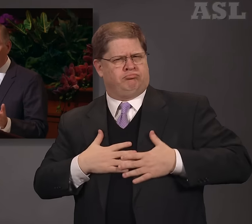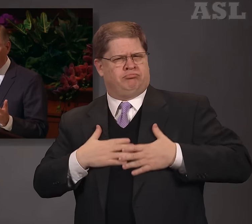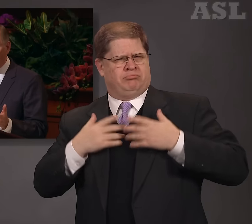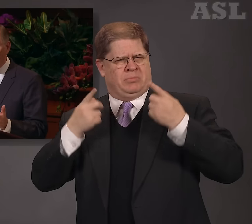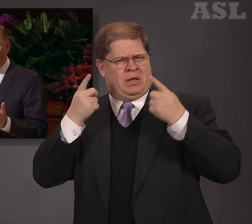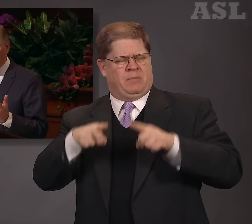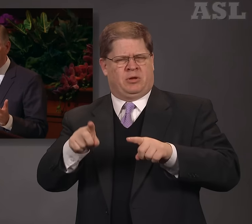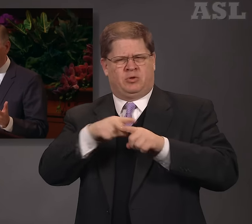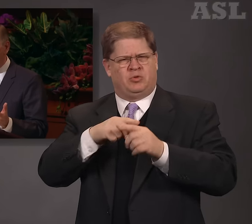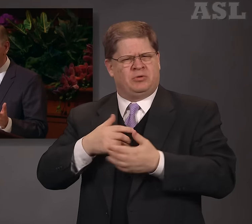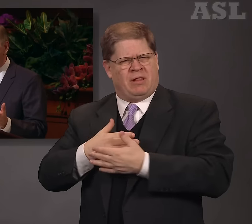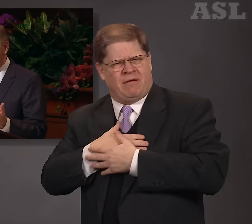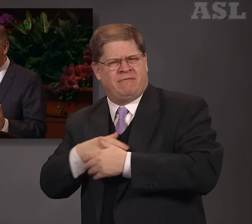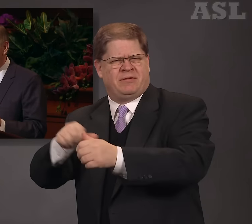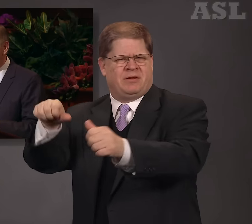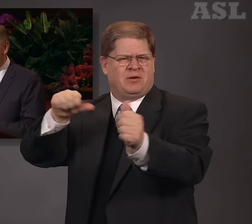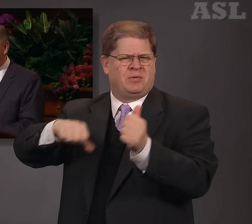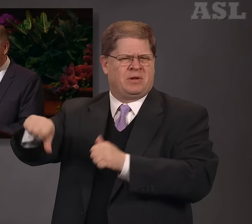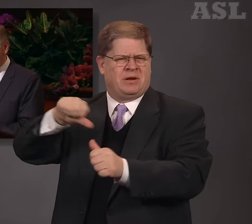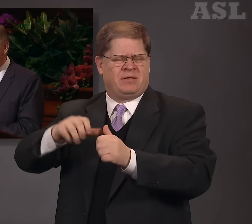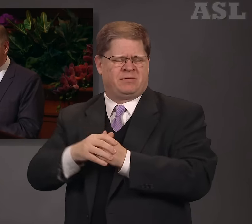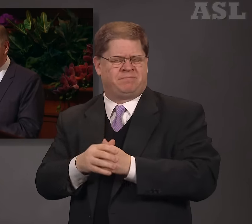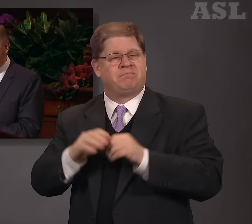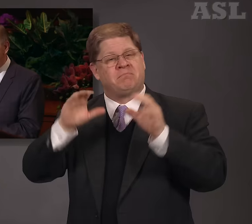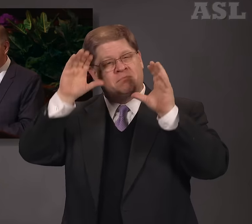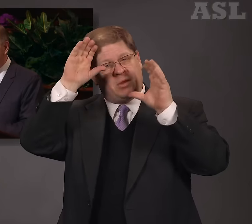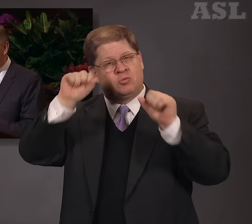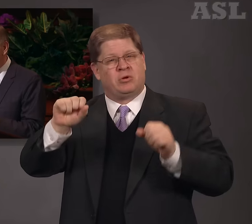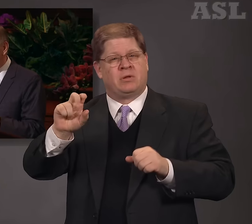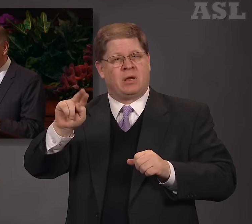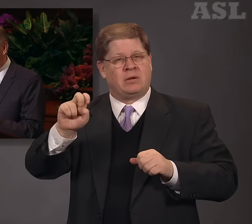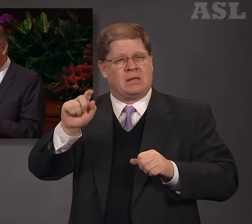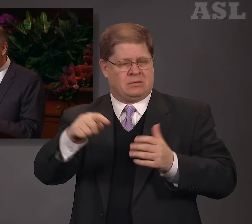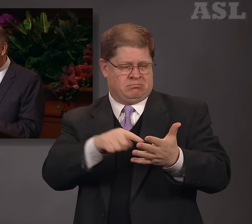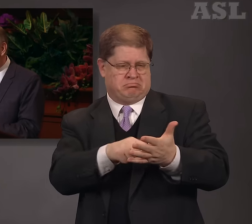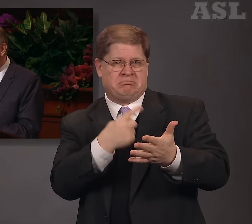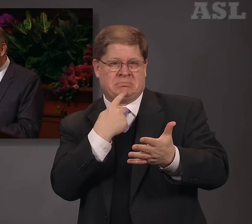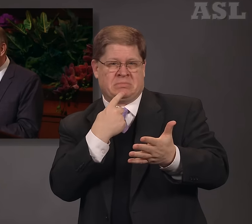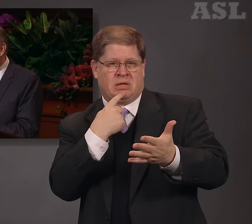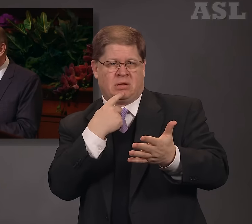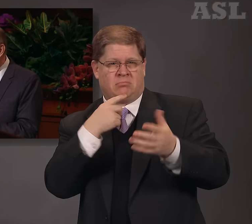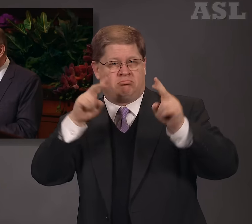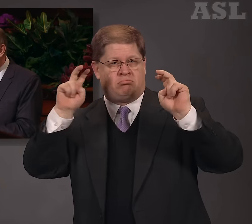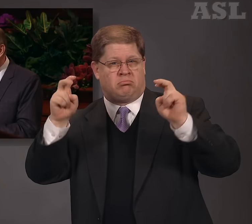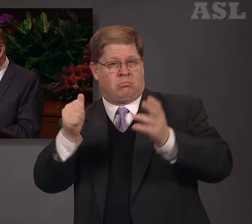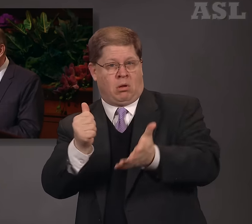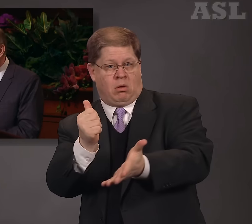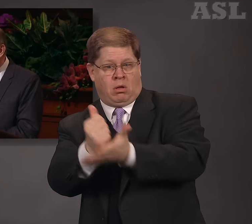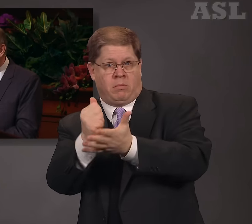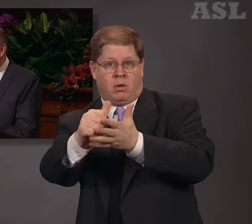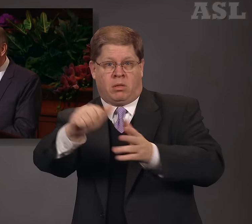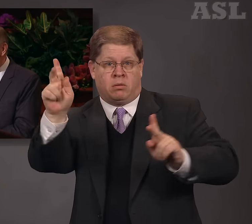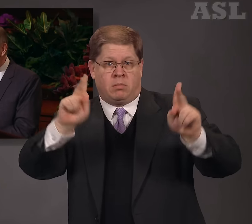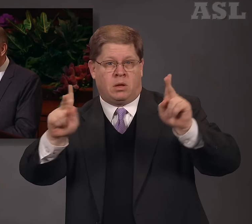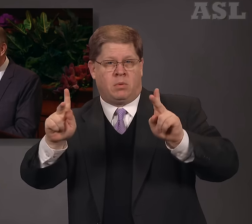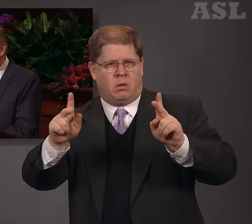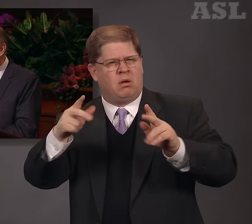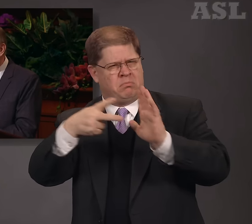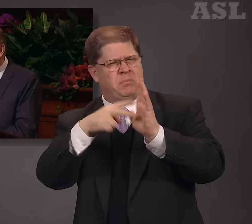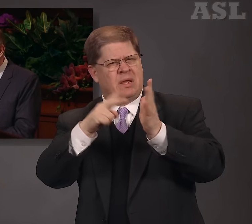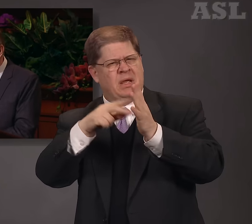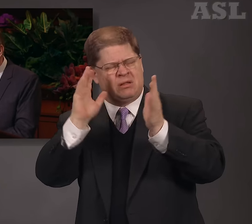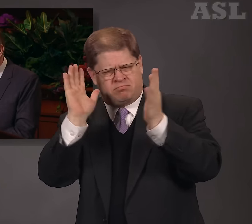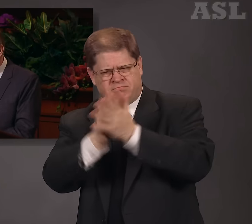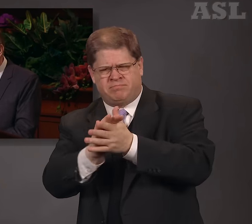tower of love for neighbor. President Russell M. Nelson taught, "Giving help to others, making a